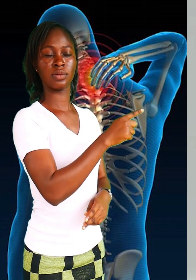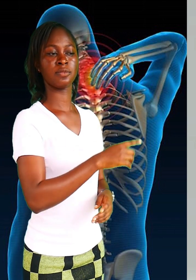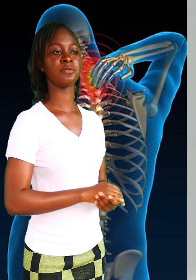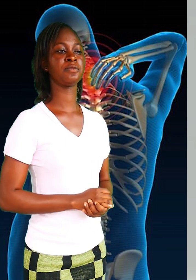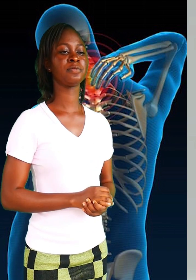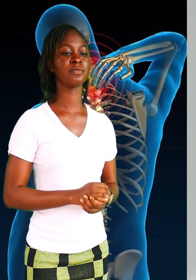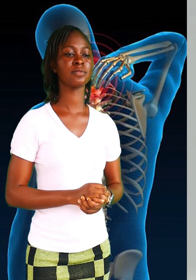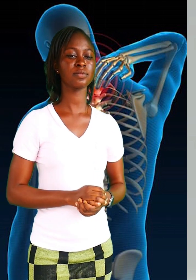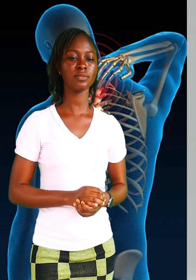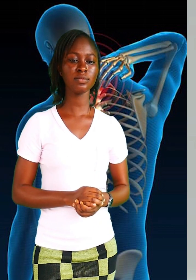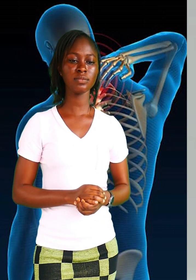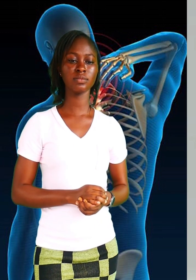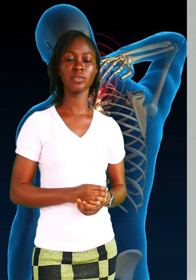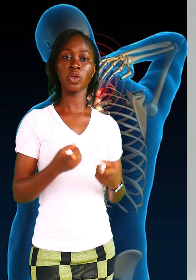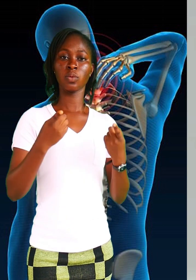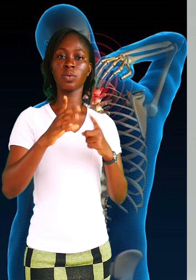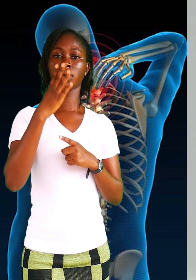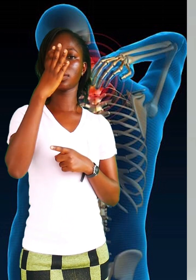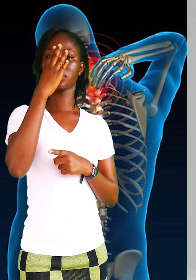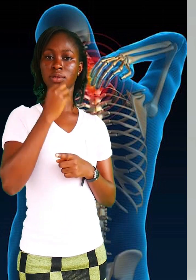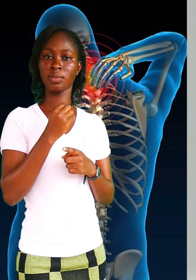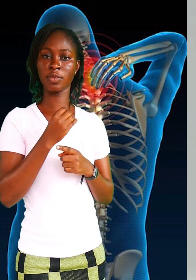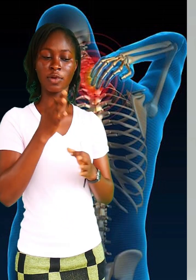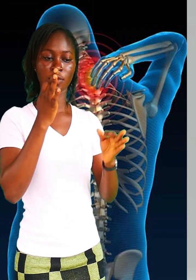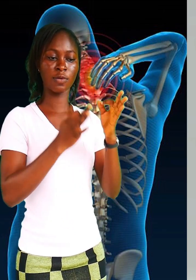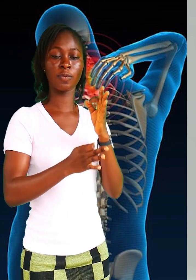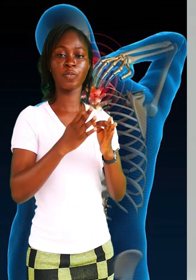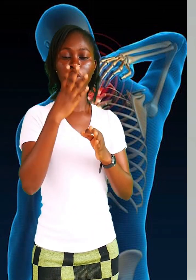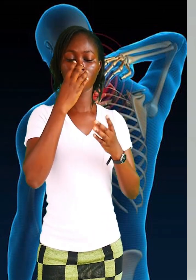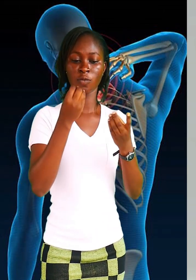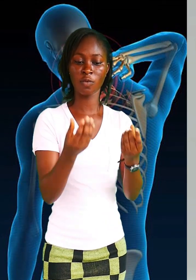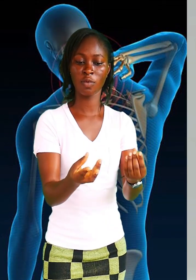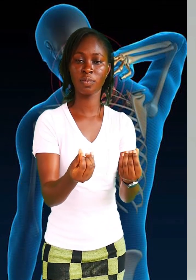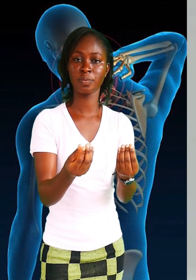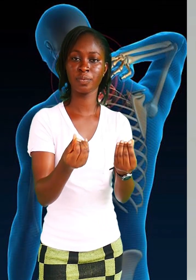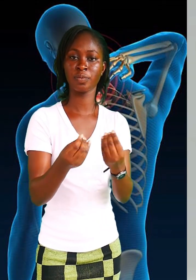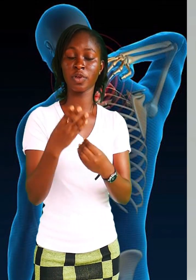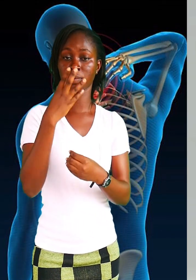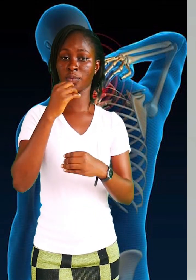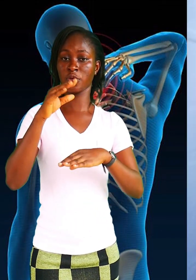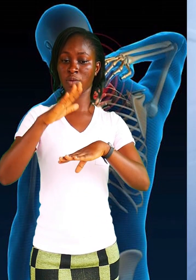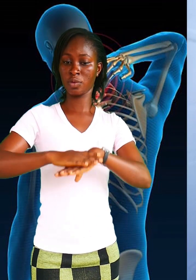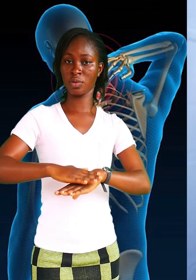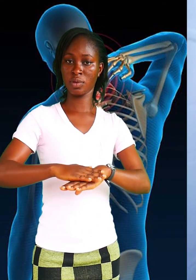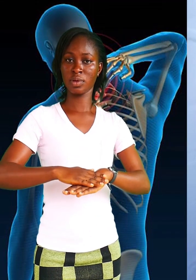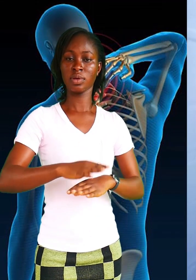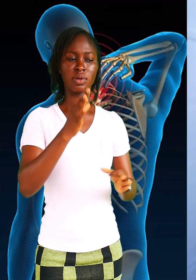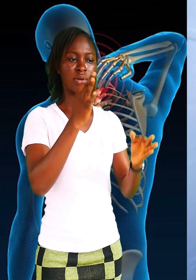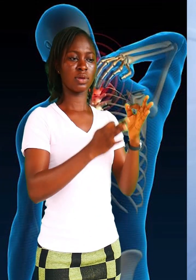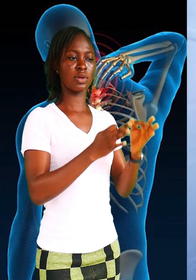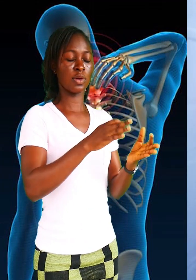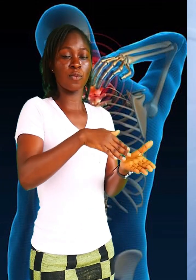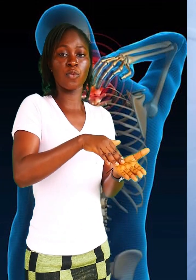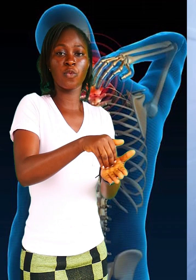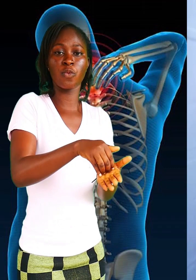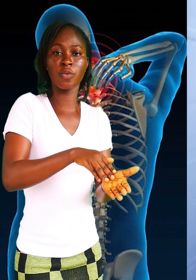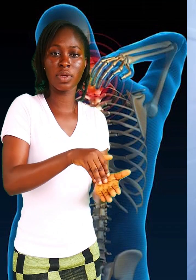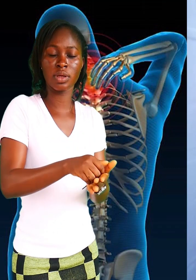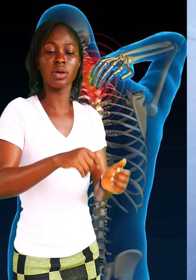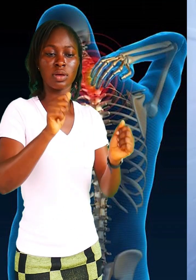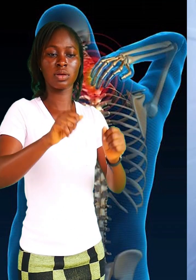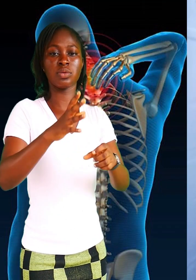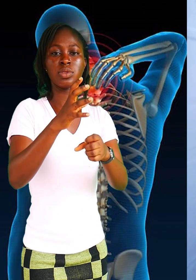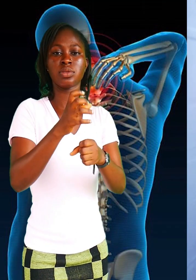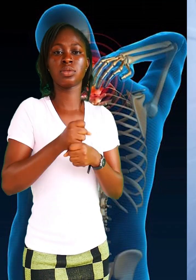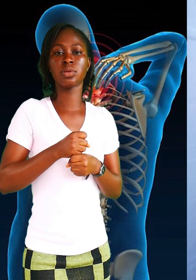bra oda ho no se ne mattress no na se fo na oda so no se emu amra e be ma na chi kase no enye hawo